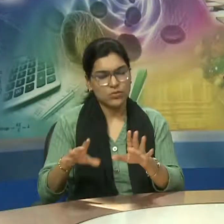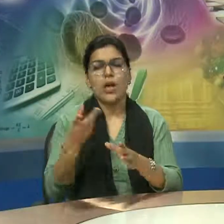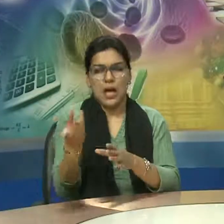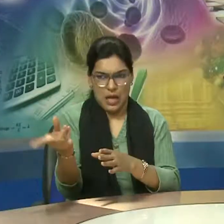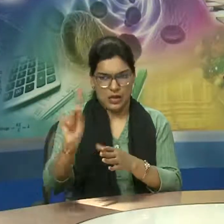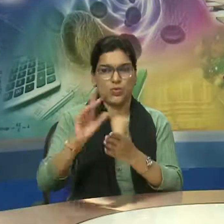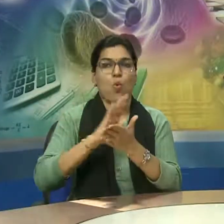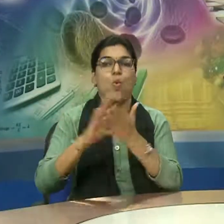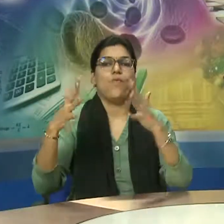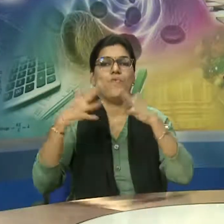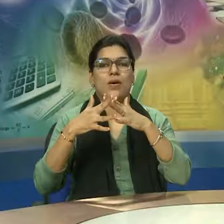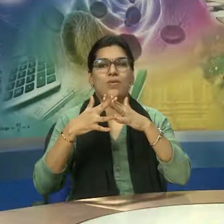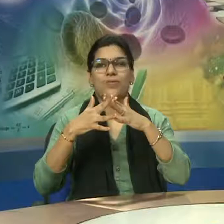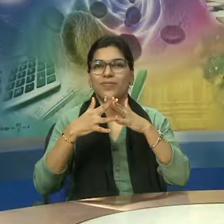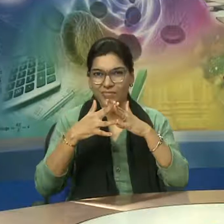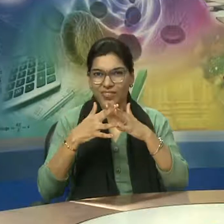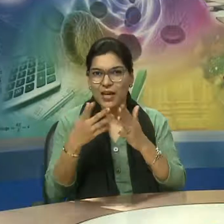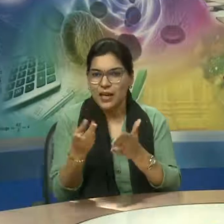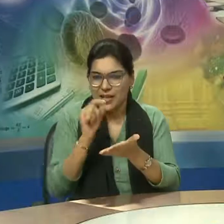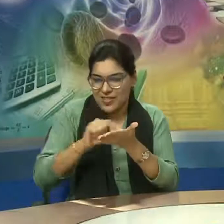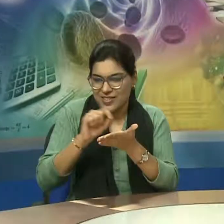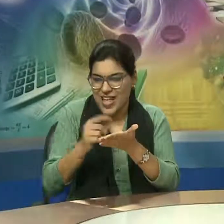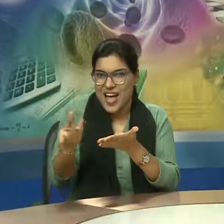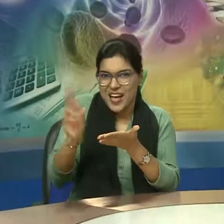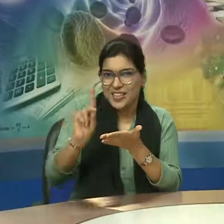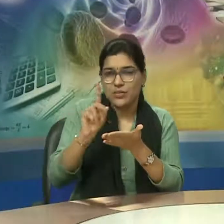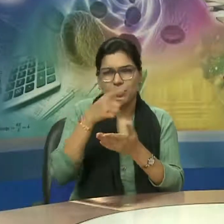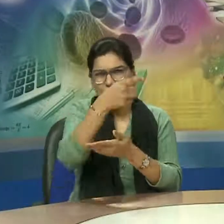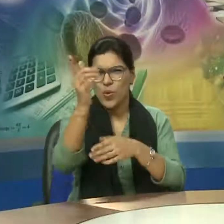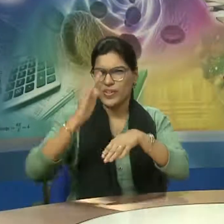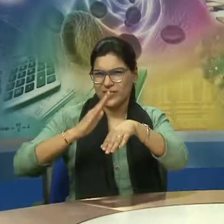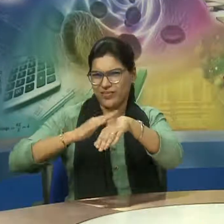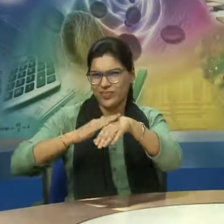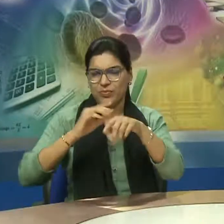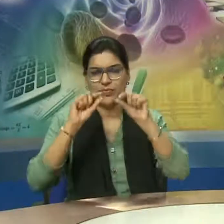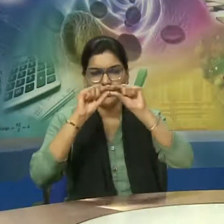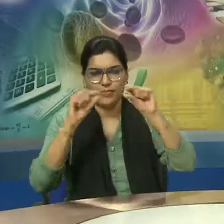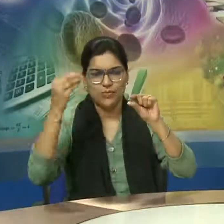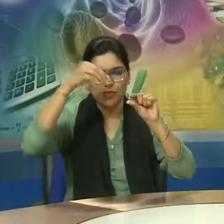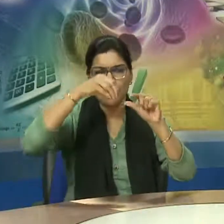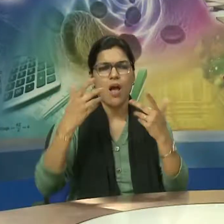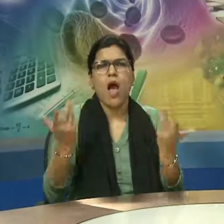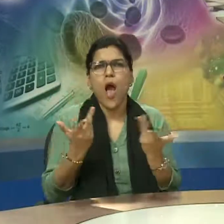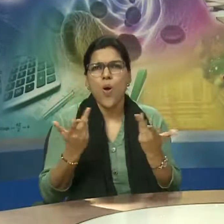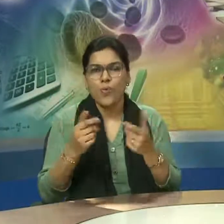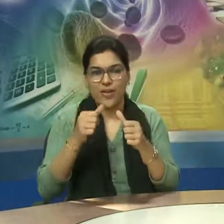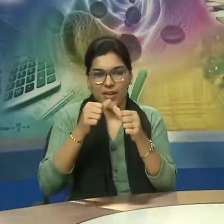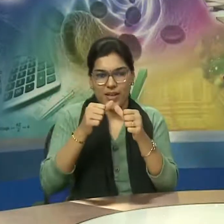re, which means write again. You all have